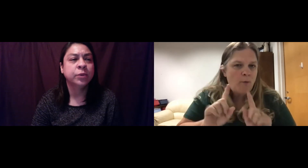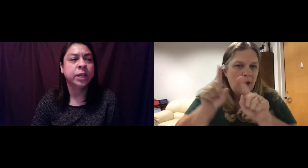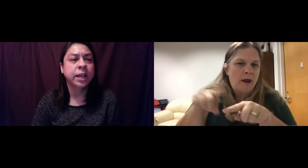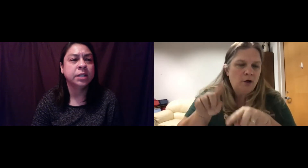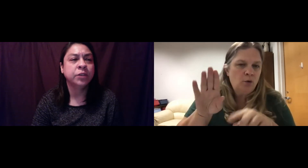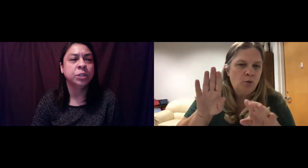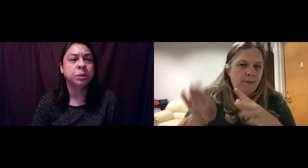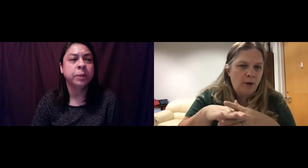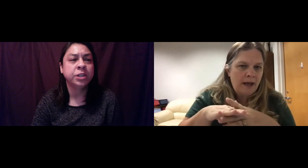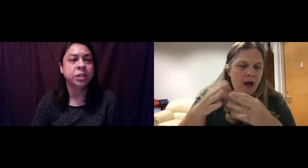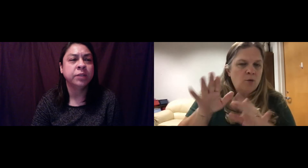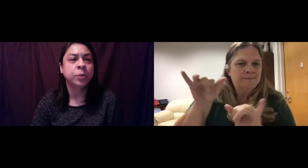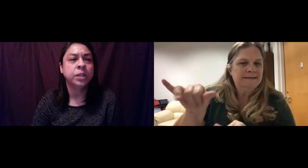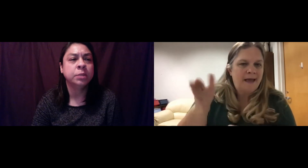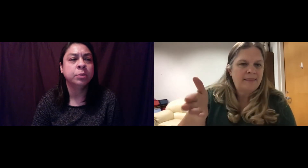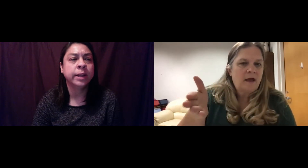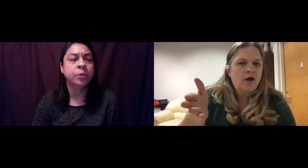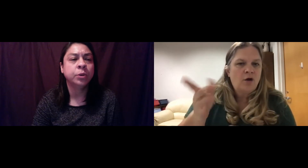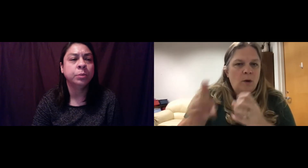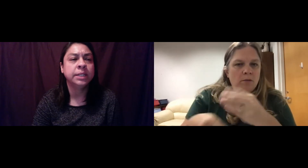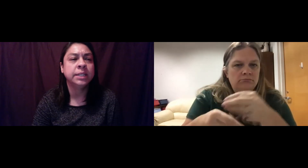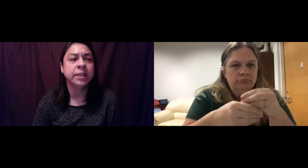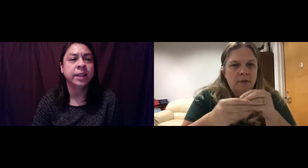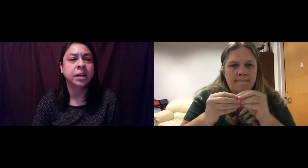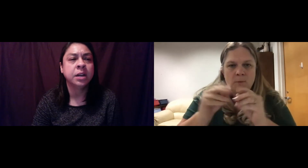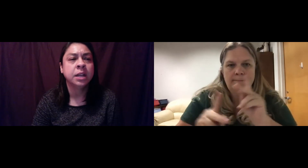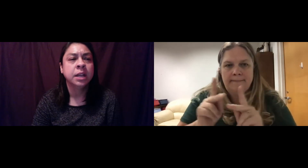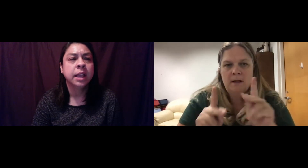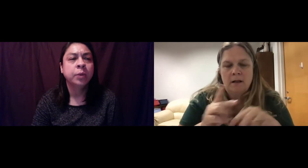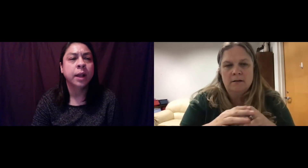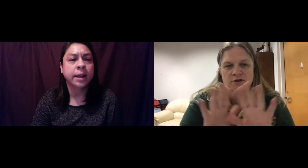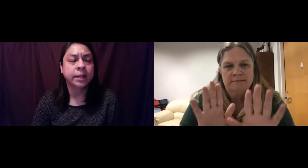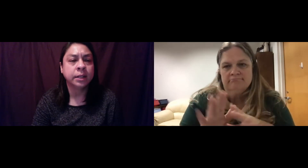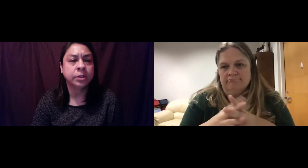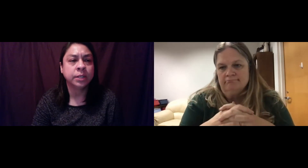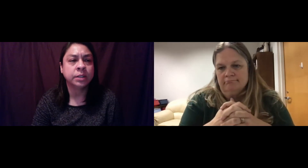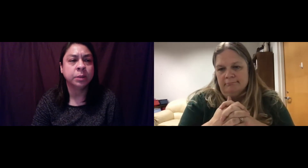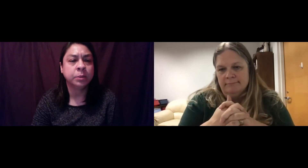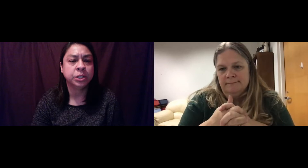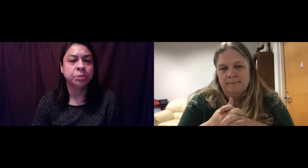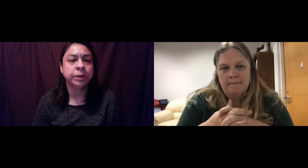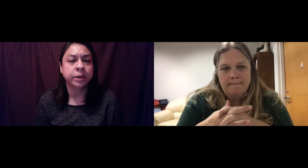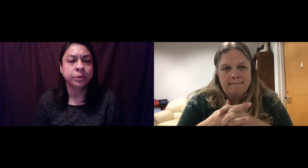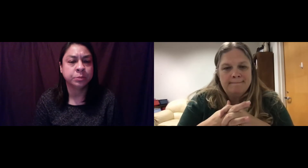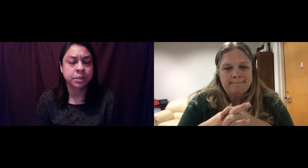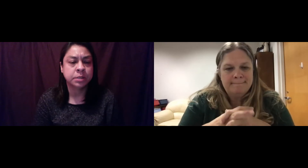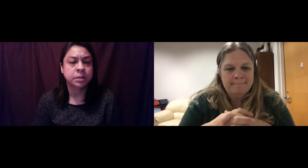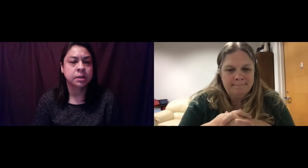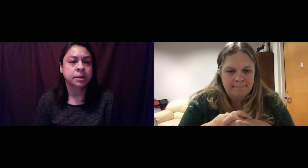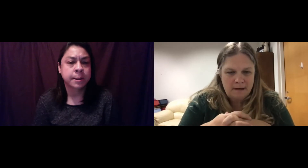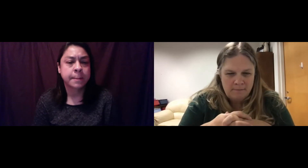So yes, if we can ask if you just be patient, if you went into the breakout room, please stay there. And we're adding the rest of the people into your breakout